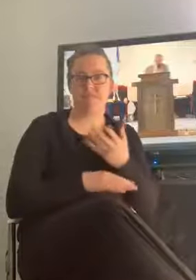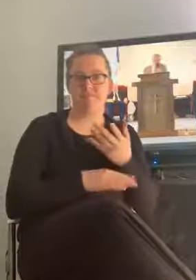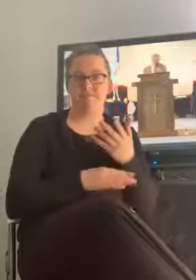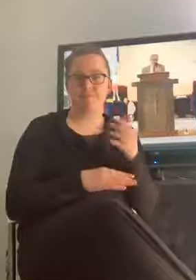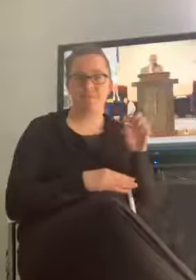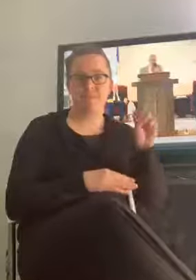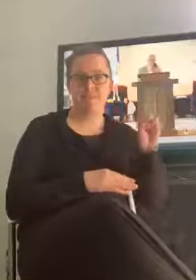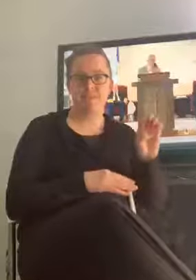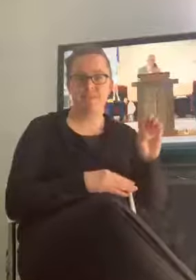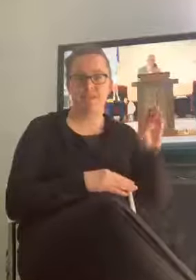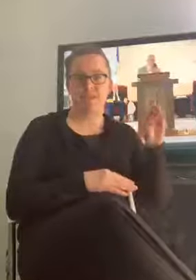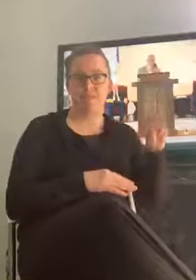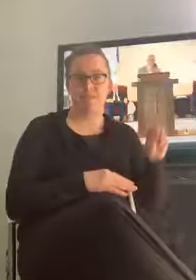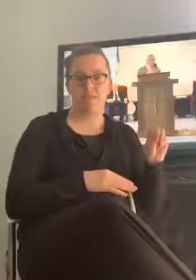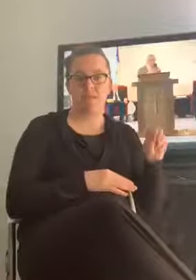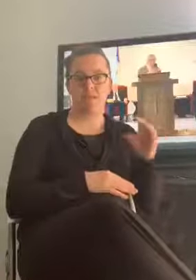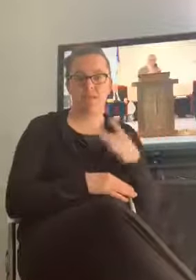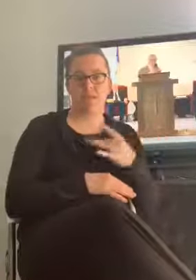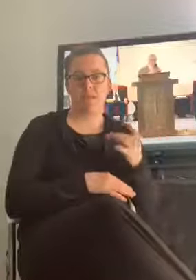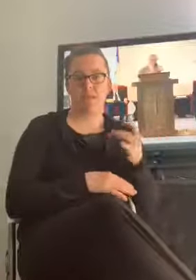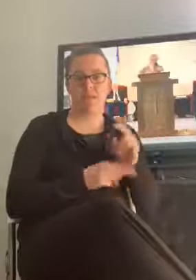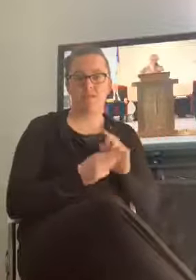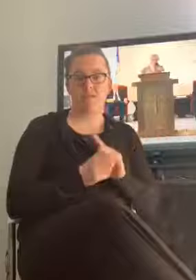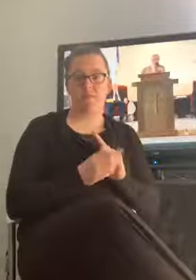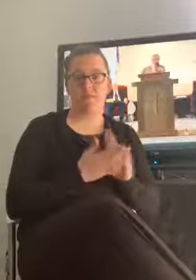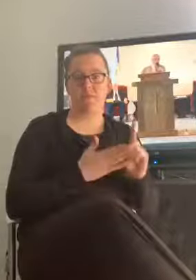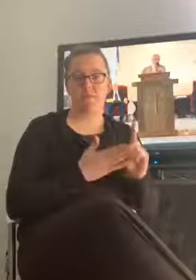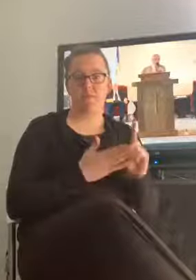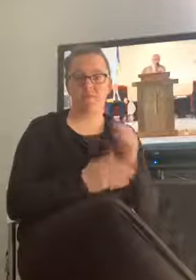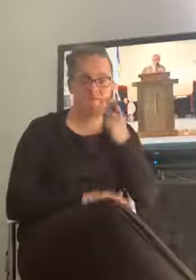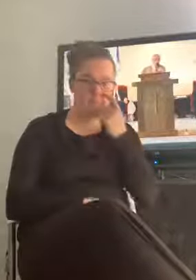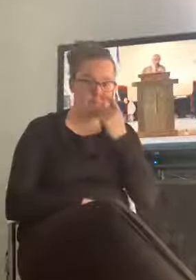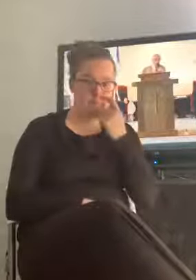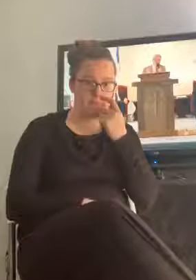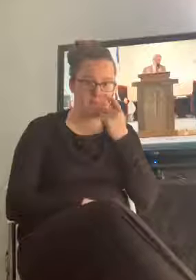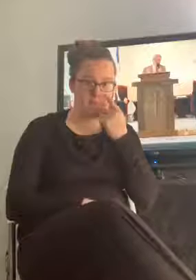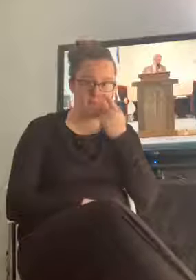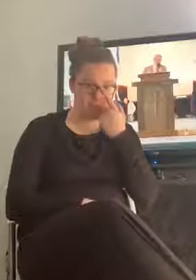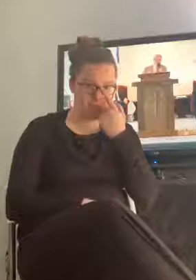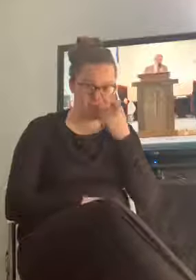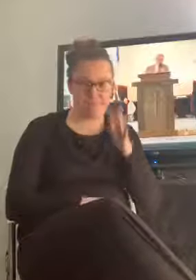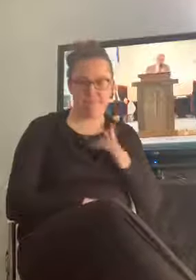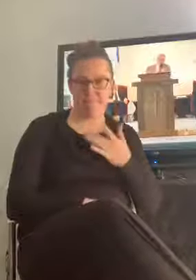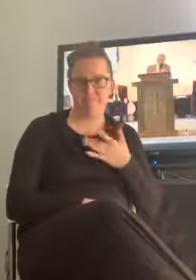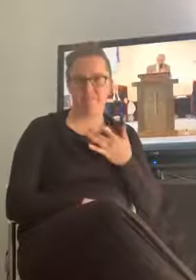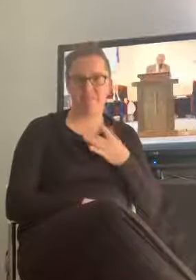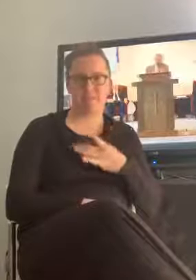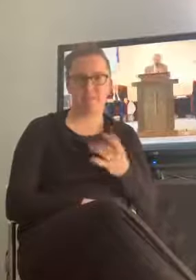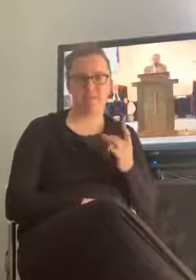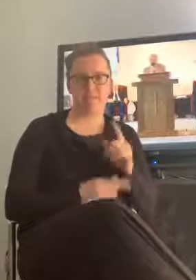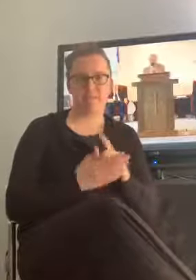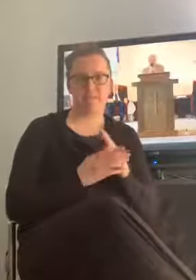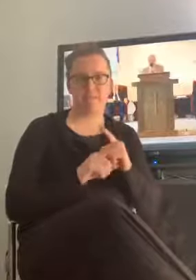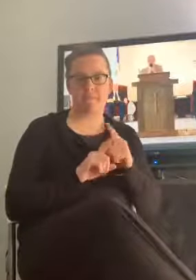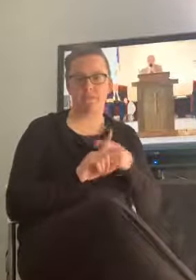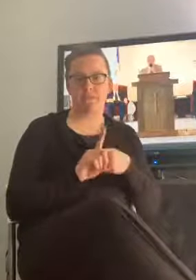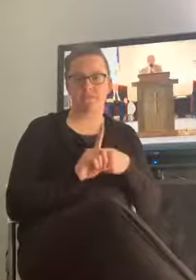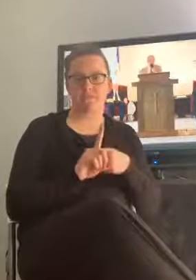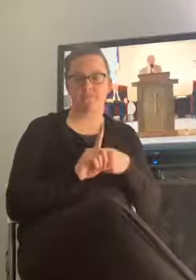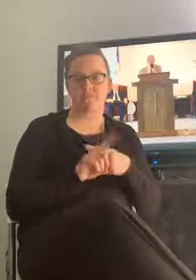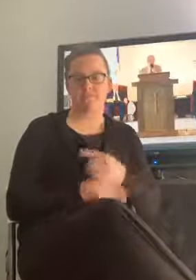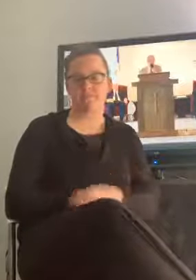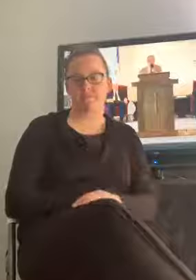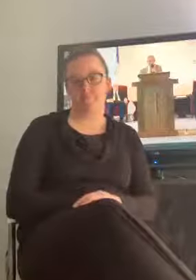This hasn't been that long, but it seems like it's been months. And it may feel like